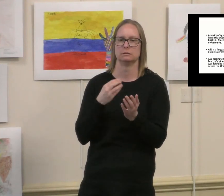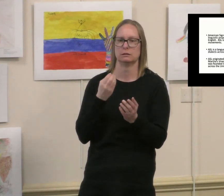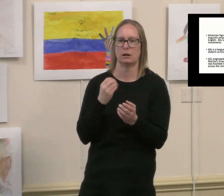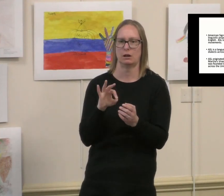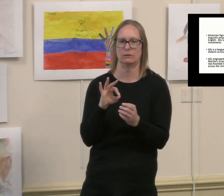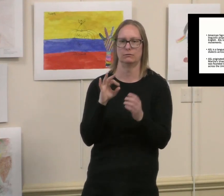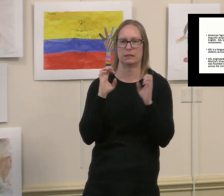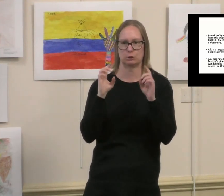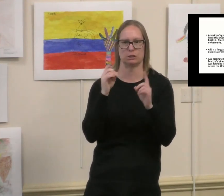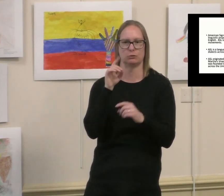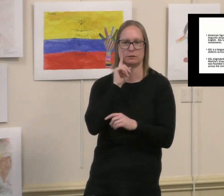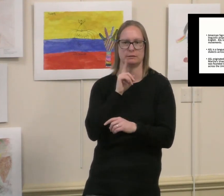And they have a longer